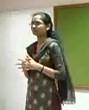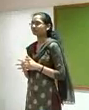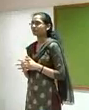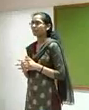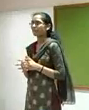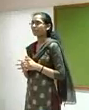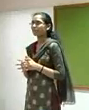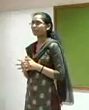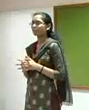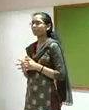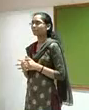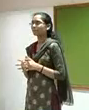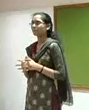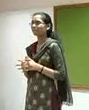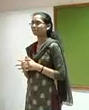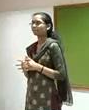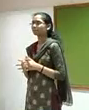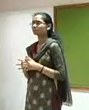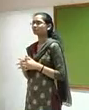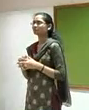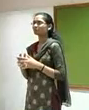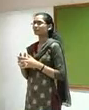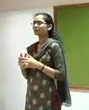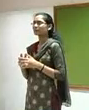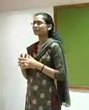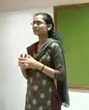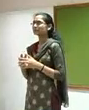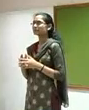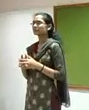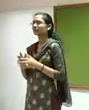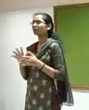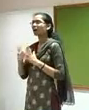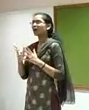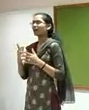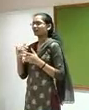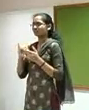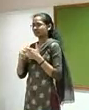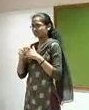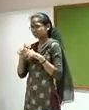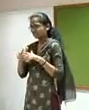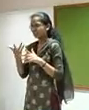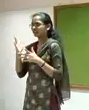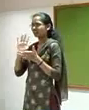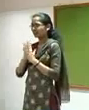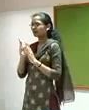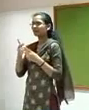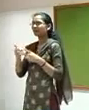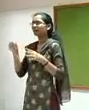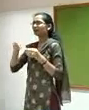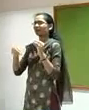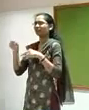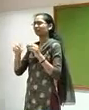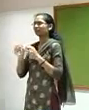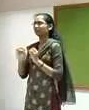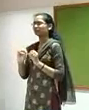It does it for, say, it does it for sex, it does it for race, it does it, there are prohibited grounds which the Indian